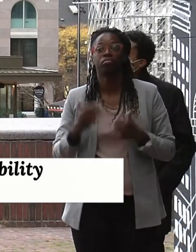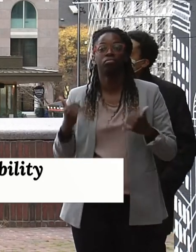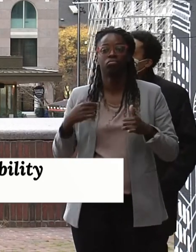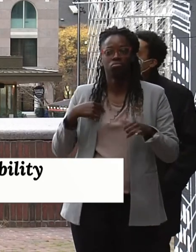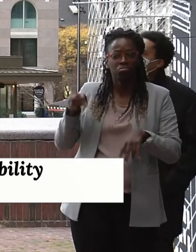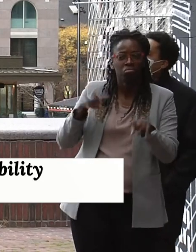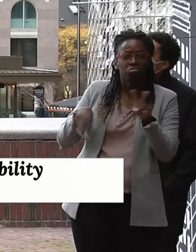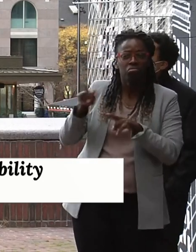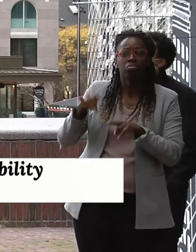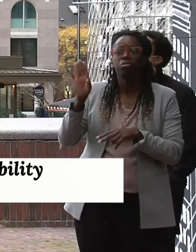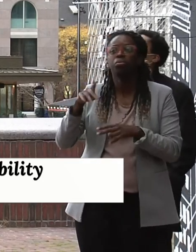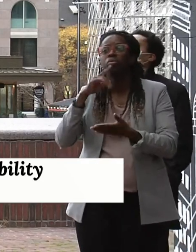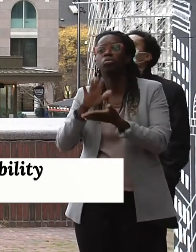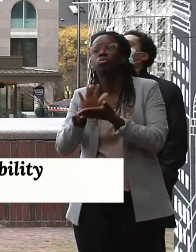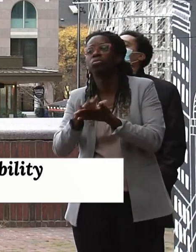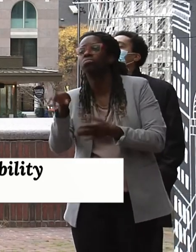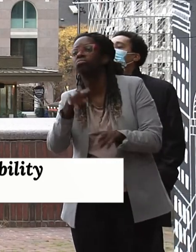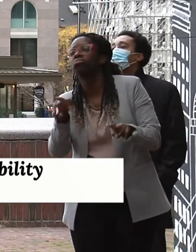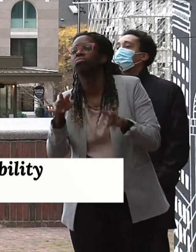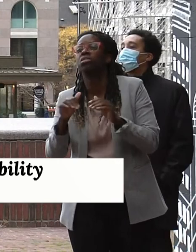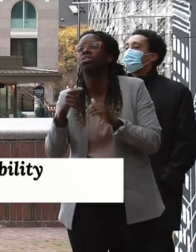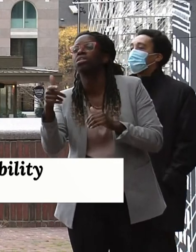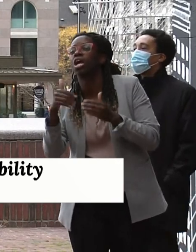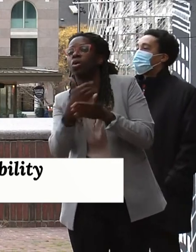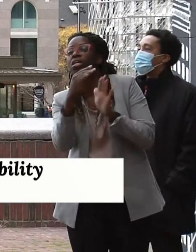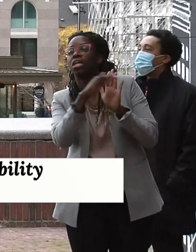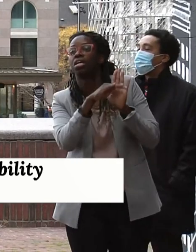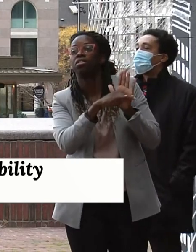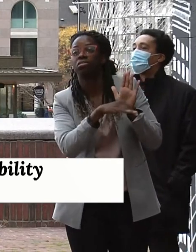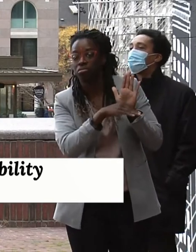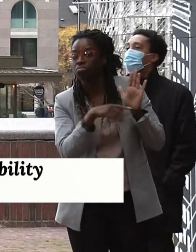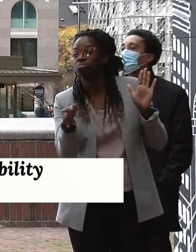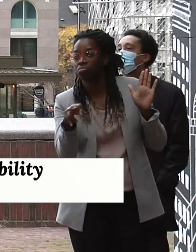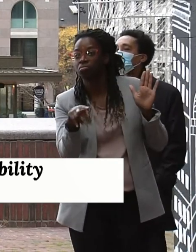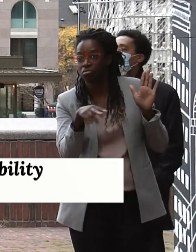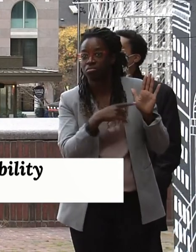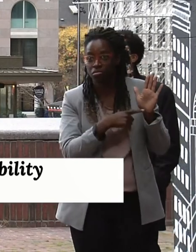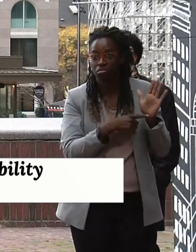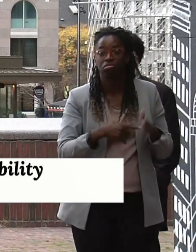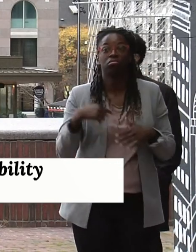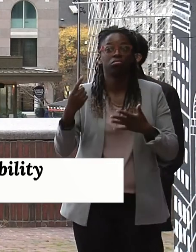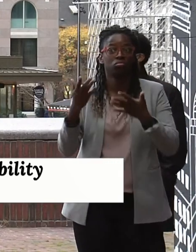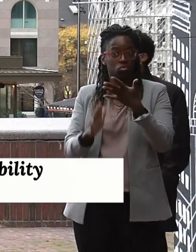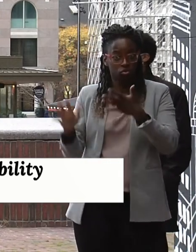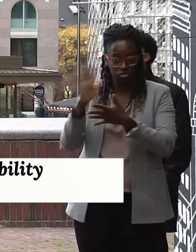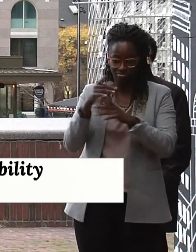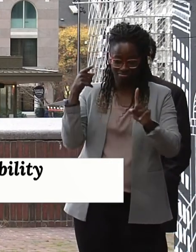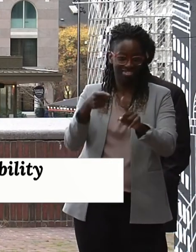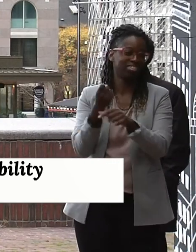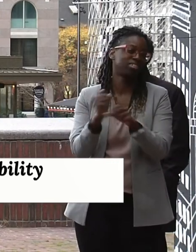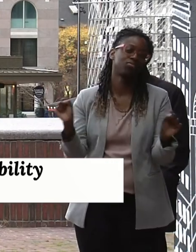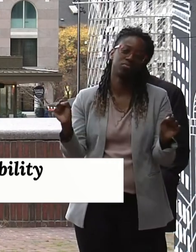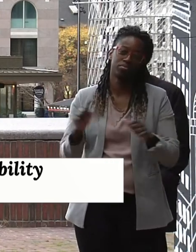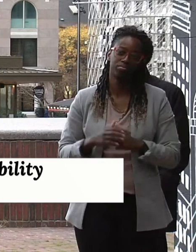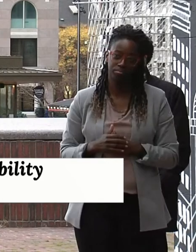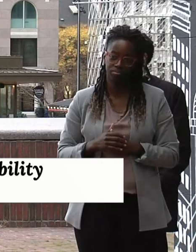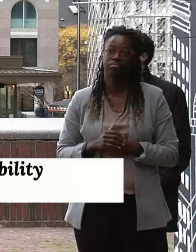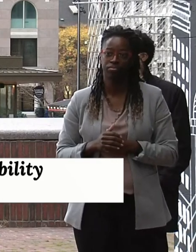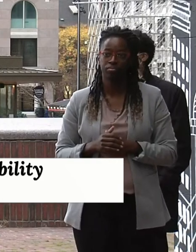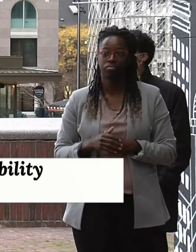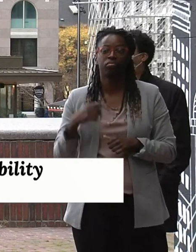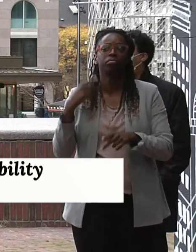guidelines. We're going to continue to take a very cautious approach, prioritize the safety of all of our students, families, teachers, and staff in all of our school